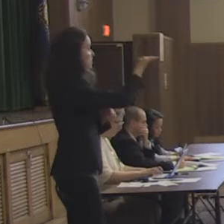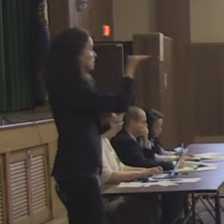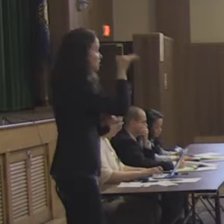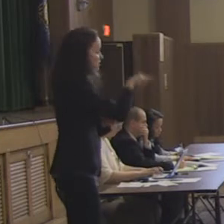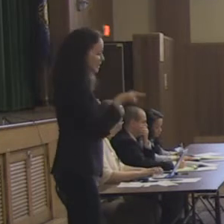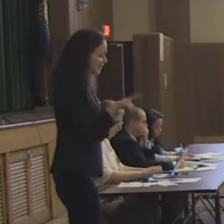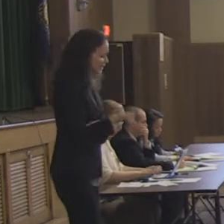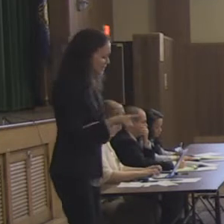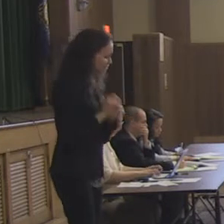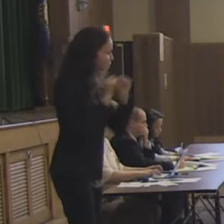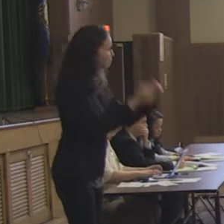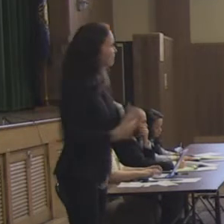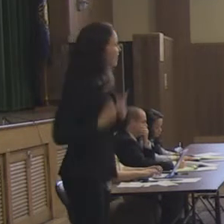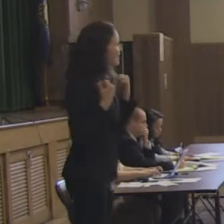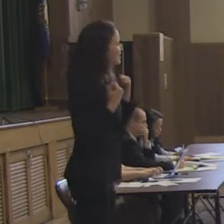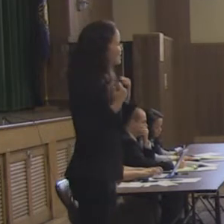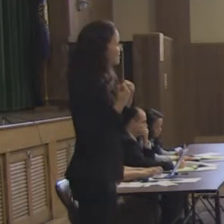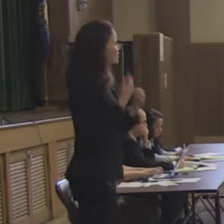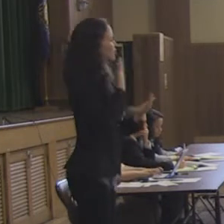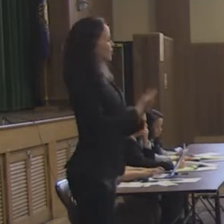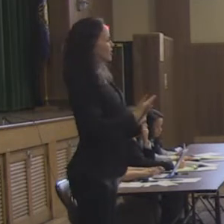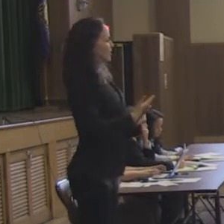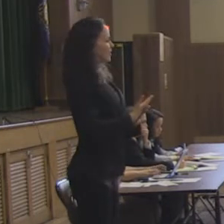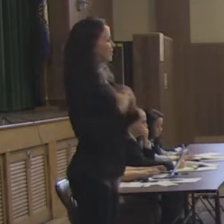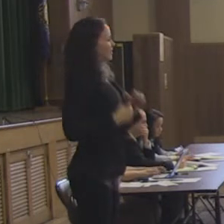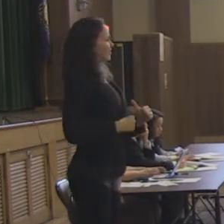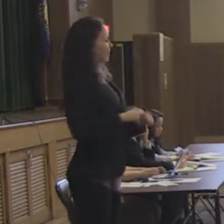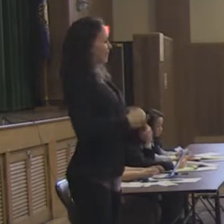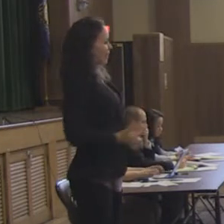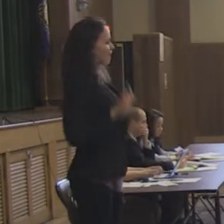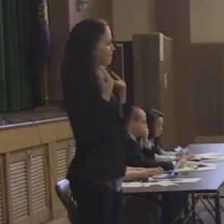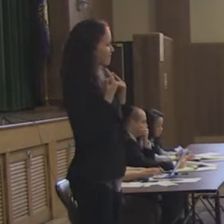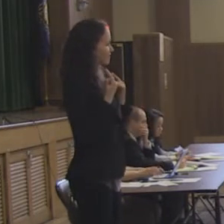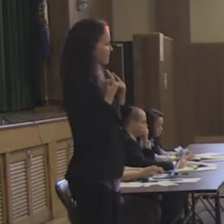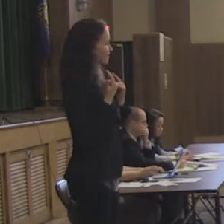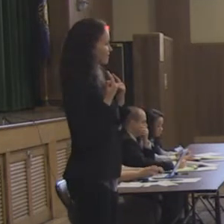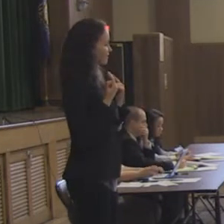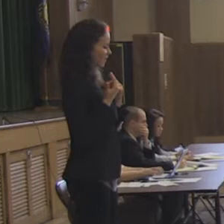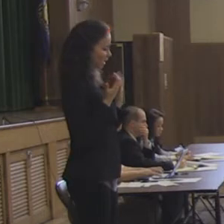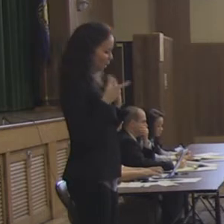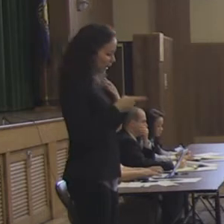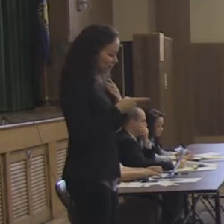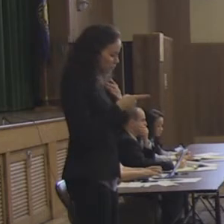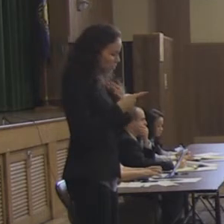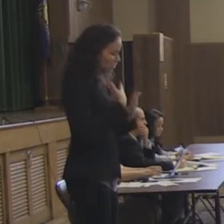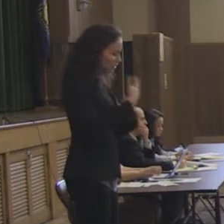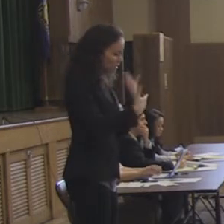live, and he needed to live long enough to be able to understand his own issues.